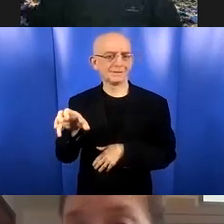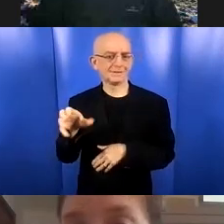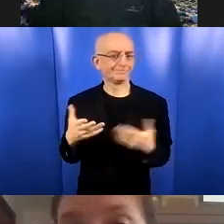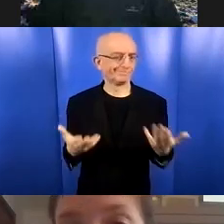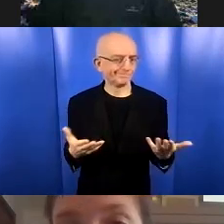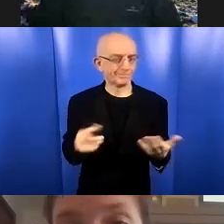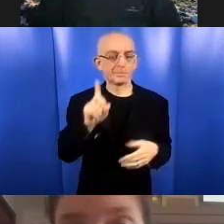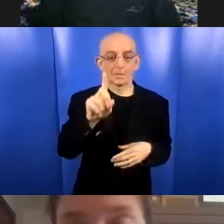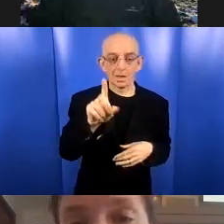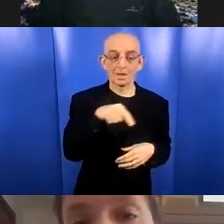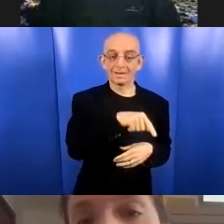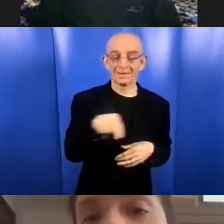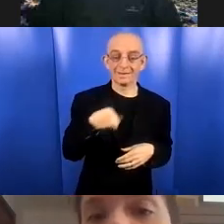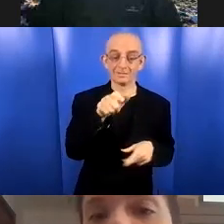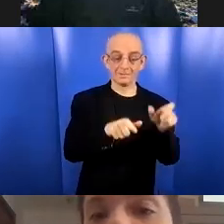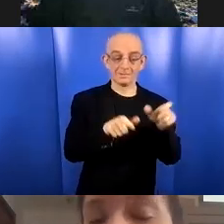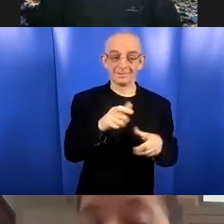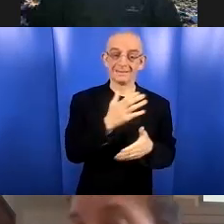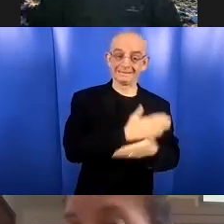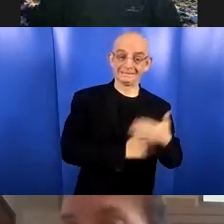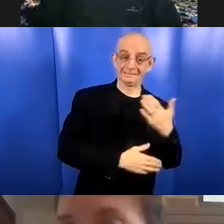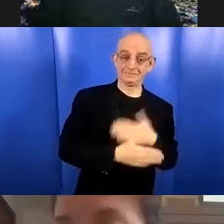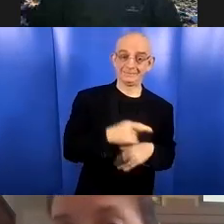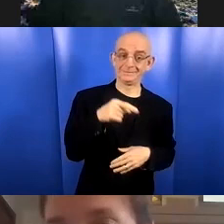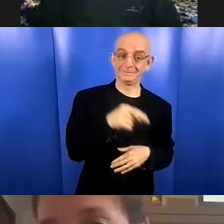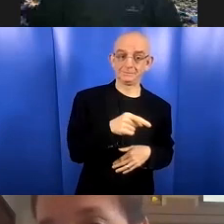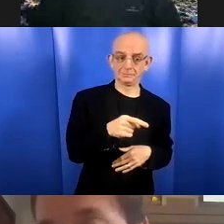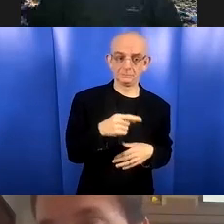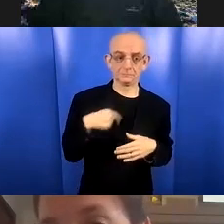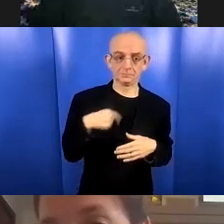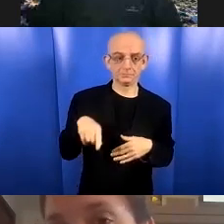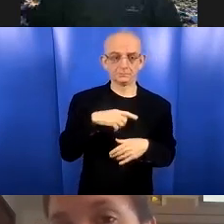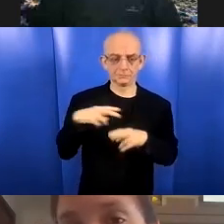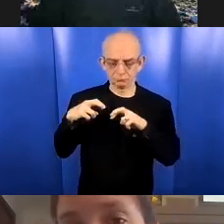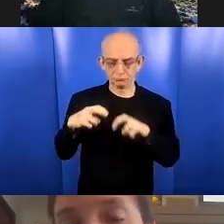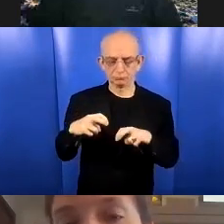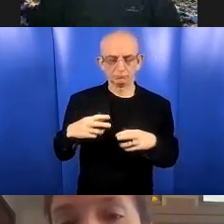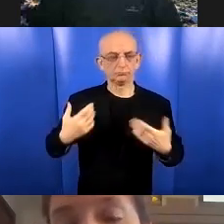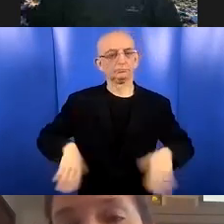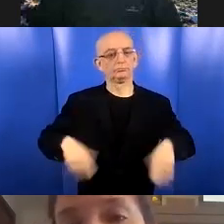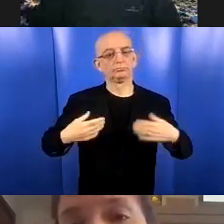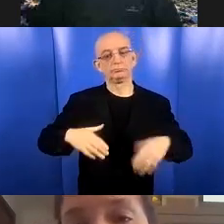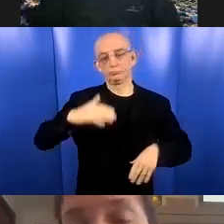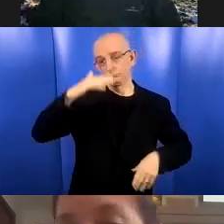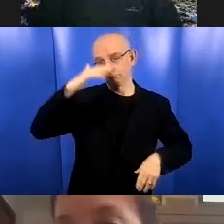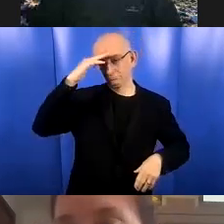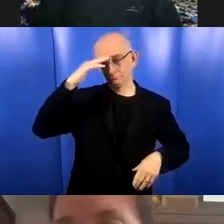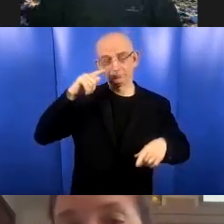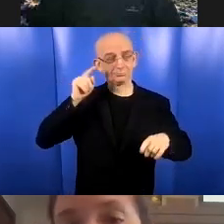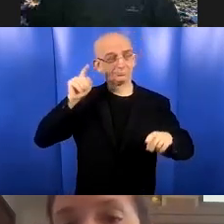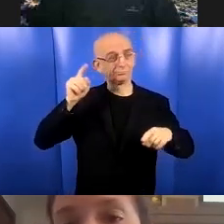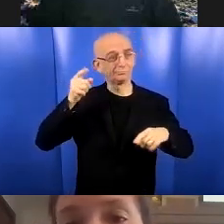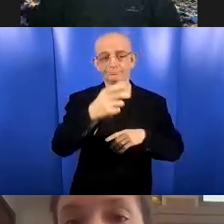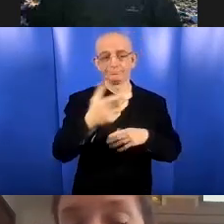still has a long way to go. Where we've most frequently recorded people with disabilities and restrictions to